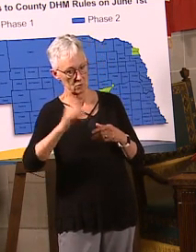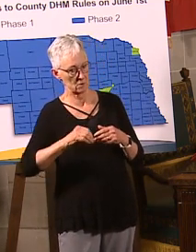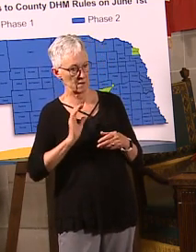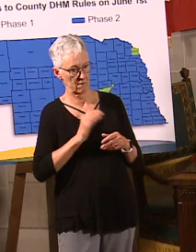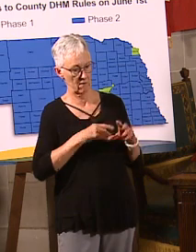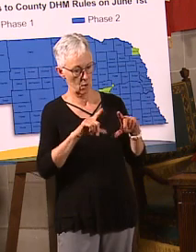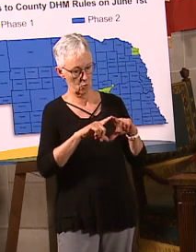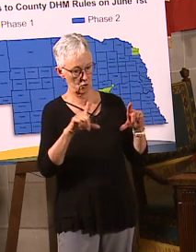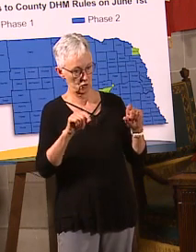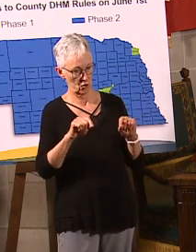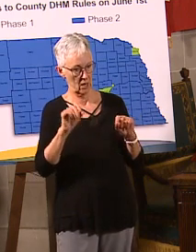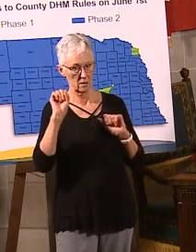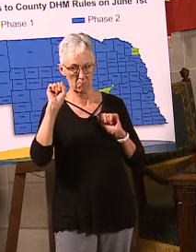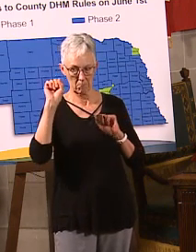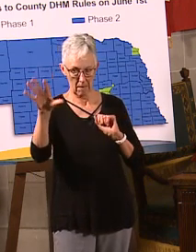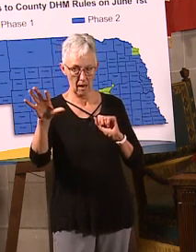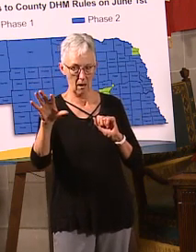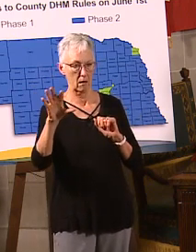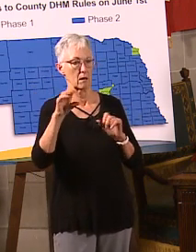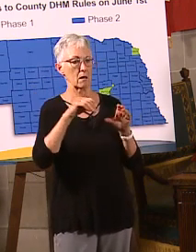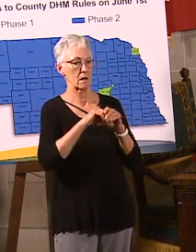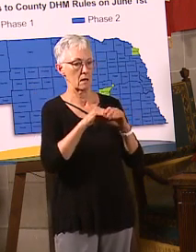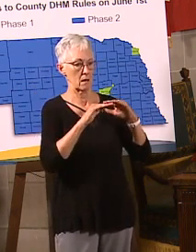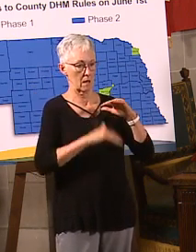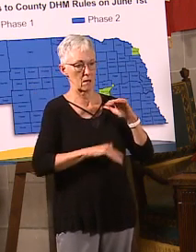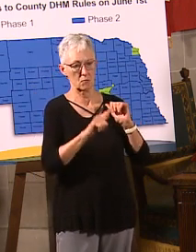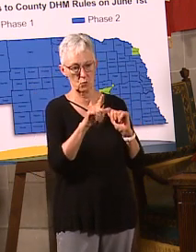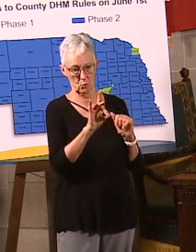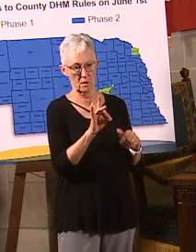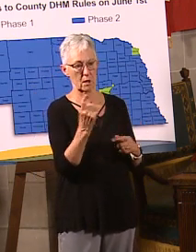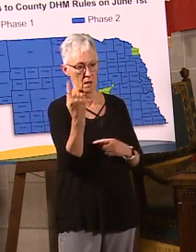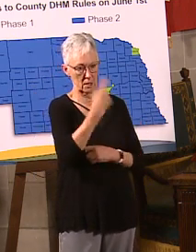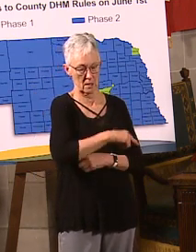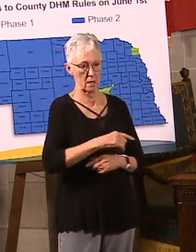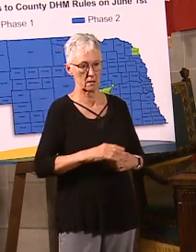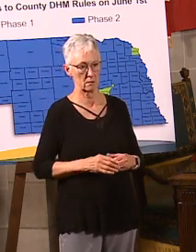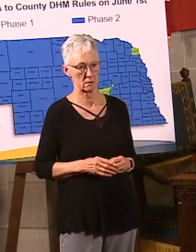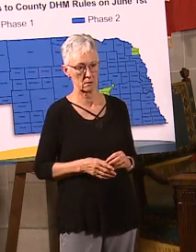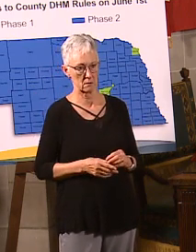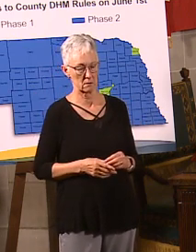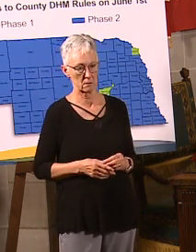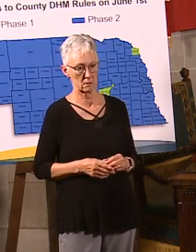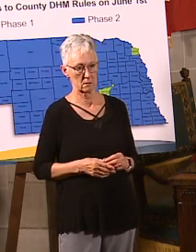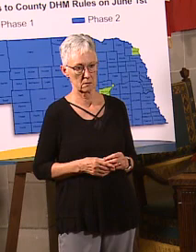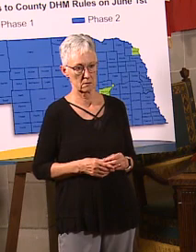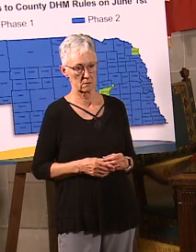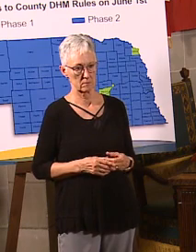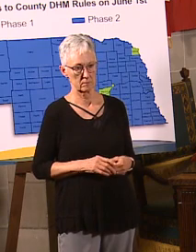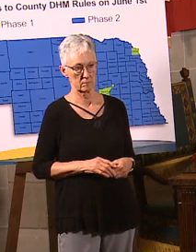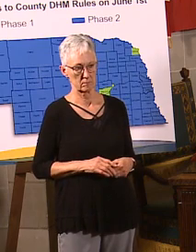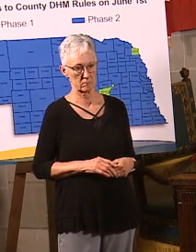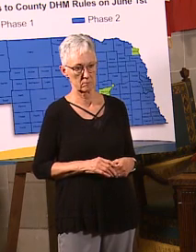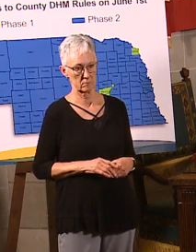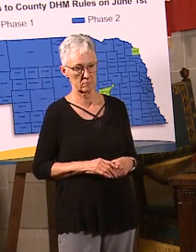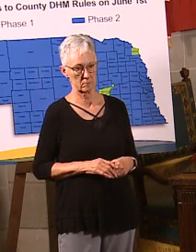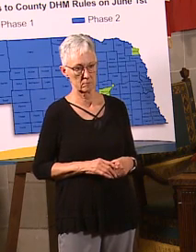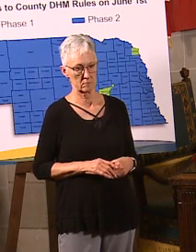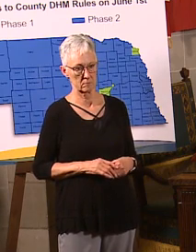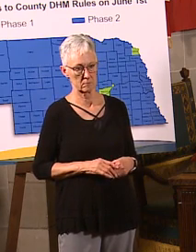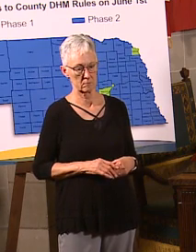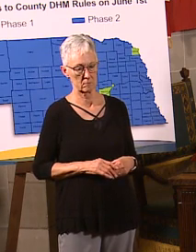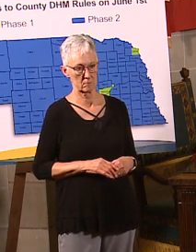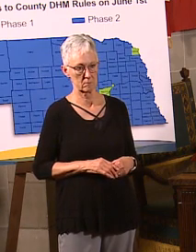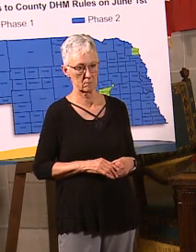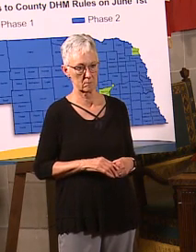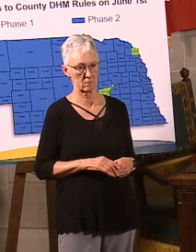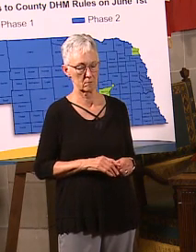so we've still got some work to do, but John and his team have been working hard to get those checks out. We have time for one or two more questions. So a couple more questions, Paul? Can I just follow up